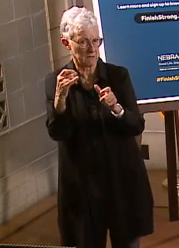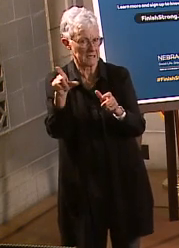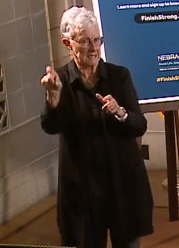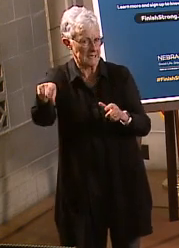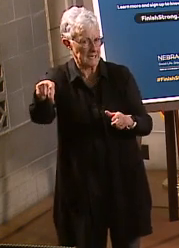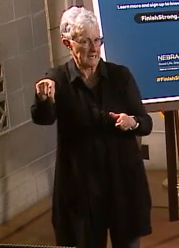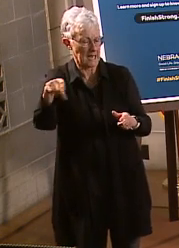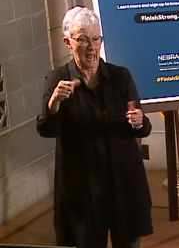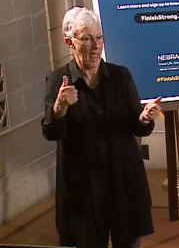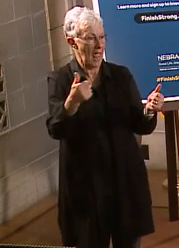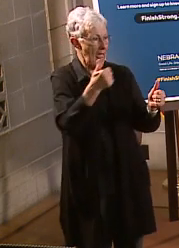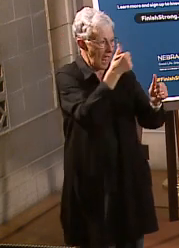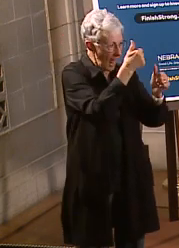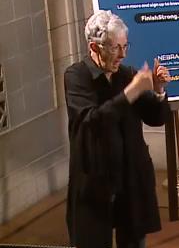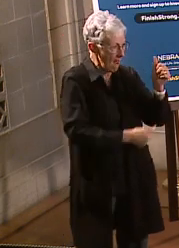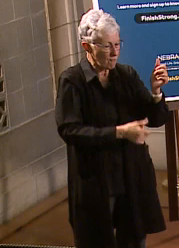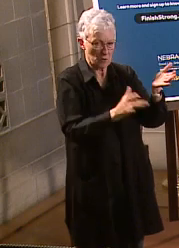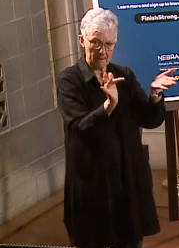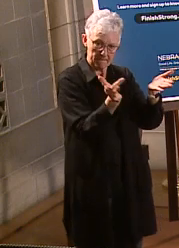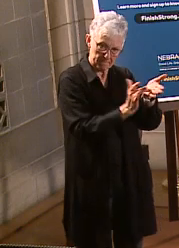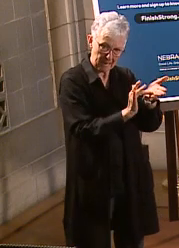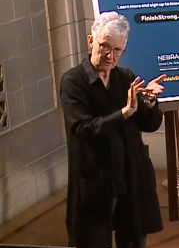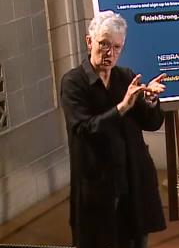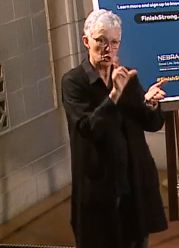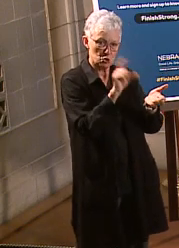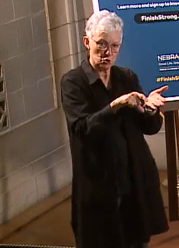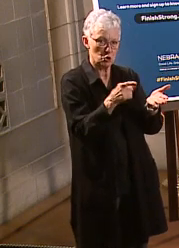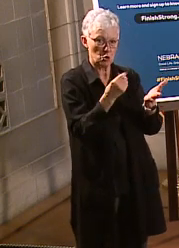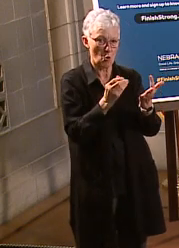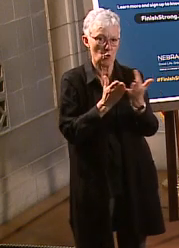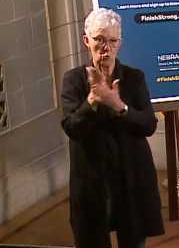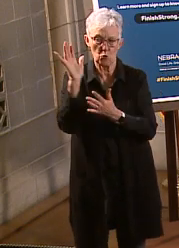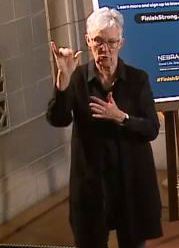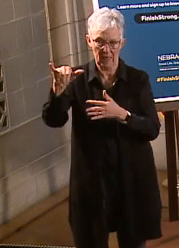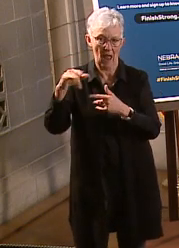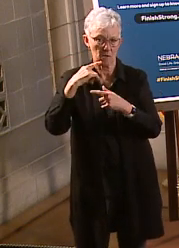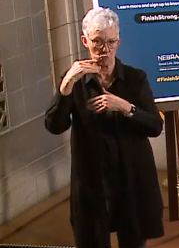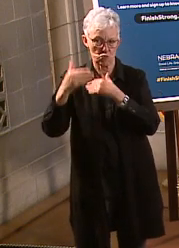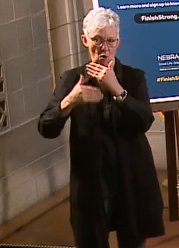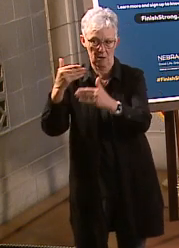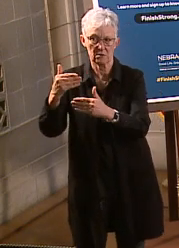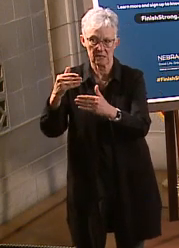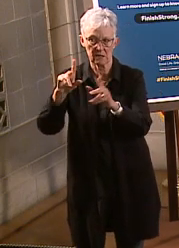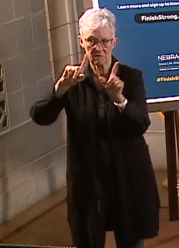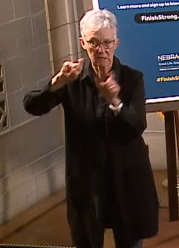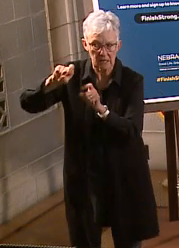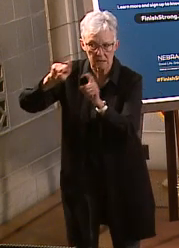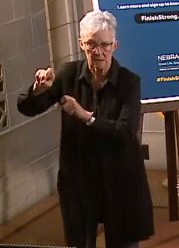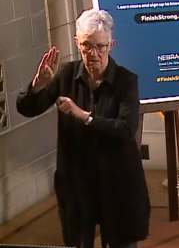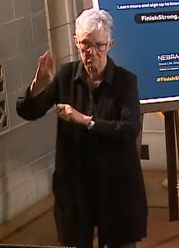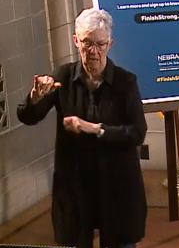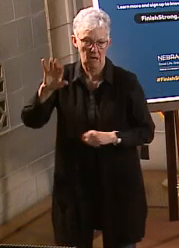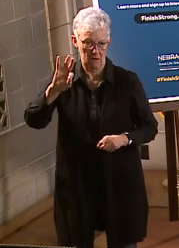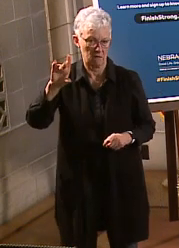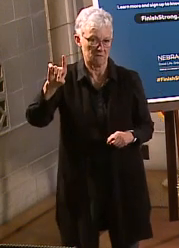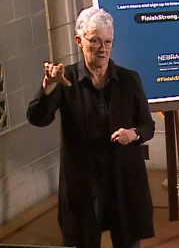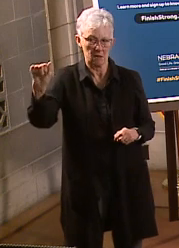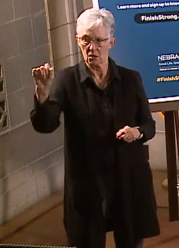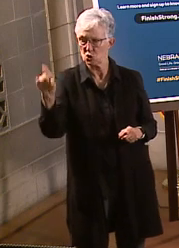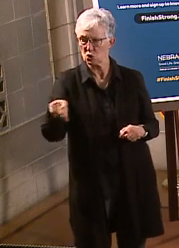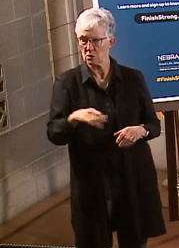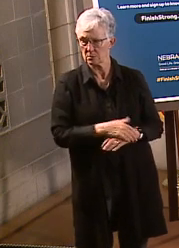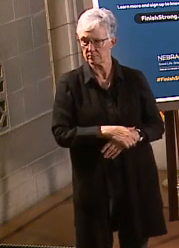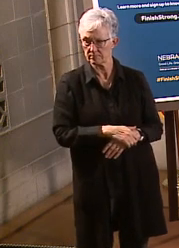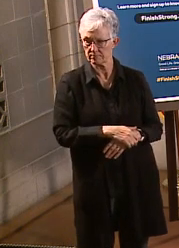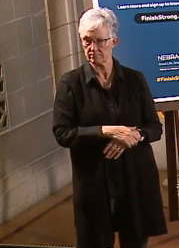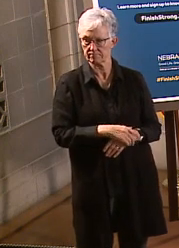Every drug, if you want to take something like marijuana and turn it into a drug that is going to be medically beneficial, it has to go through the FDA process. It's time for